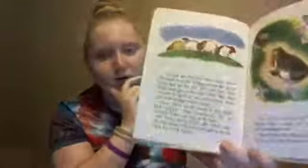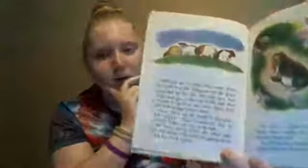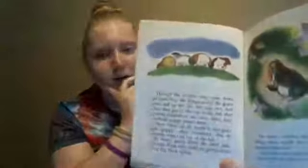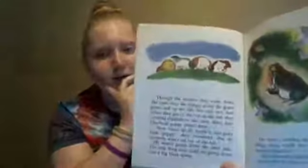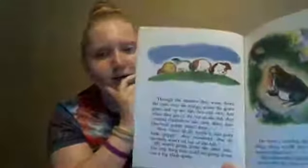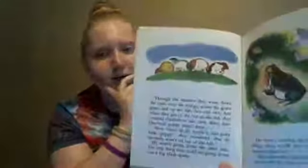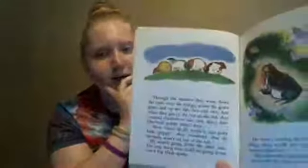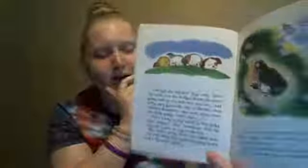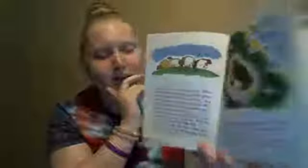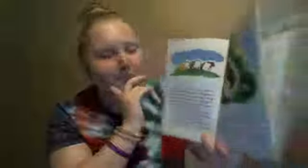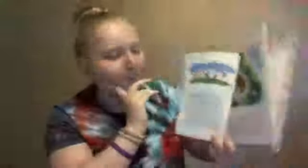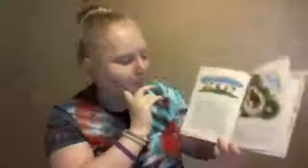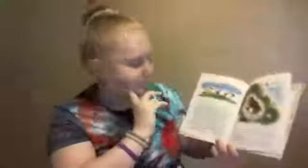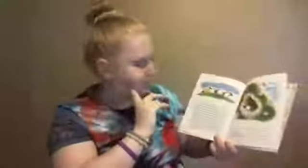No picture of that.